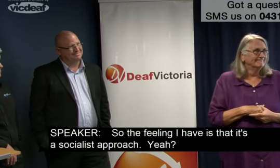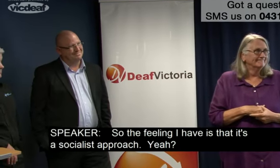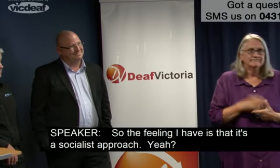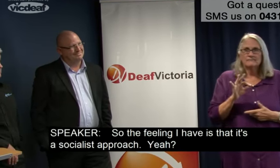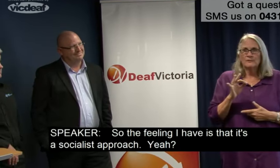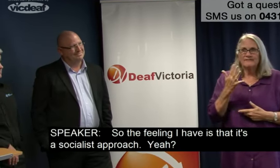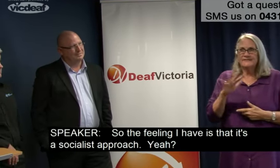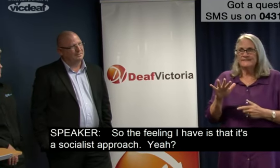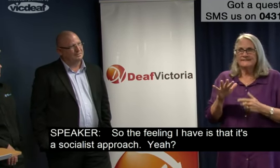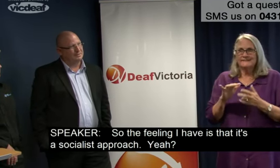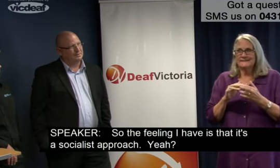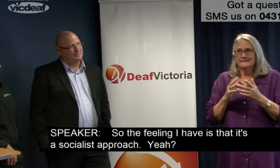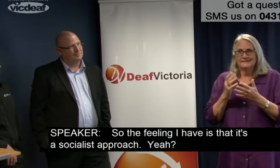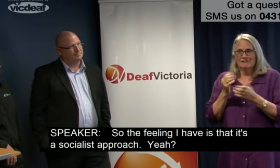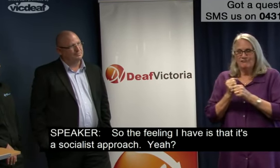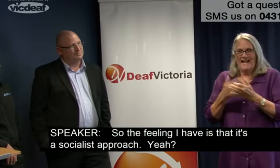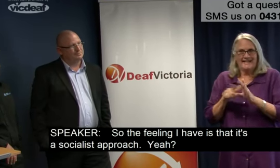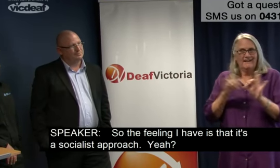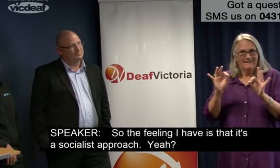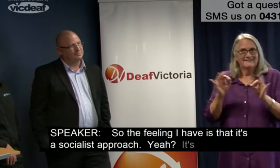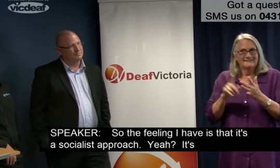It's a shades of Joe